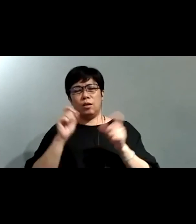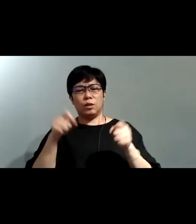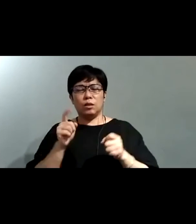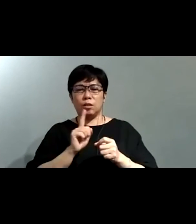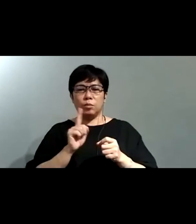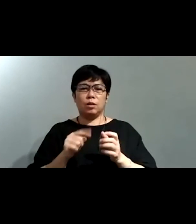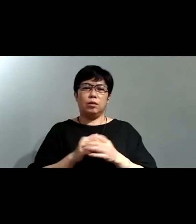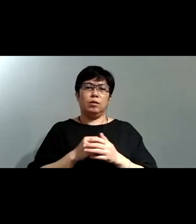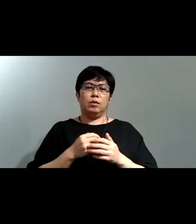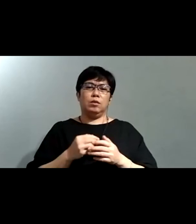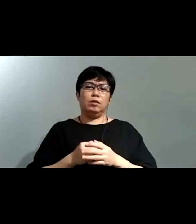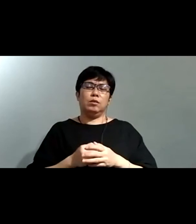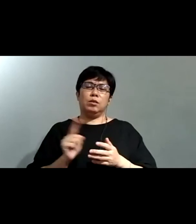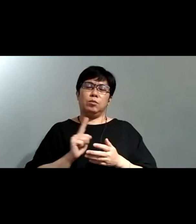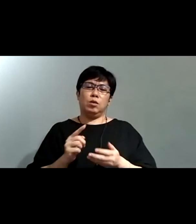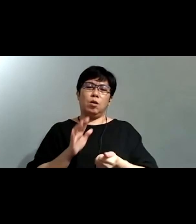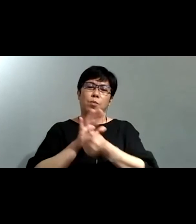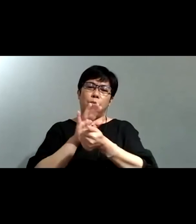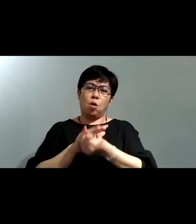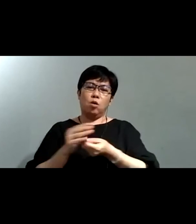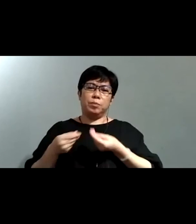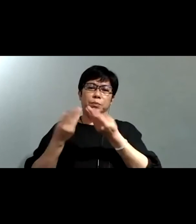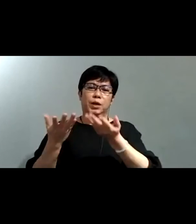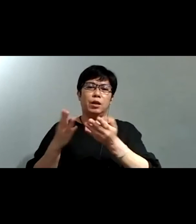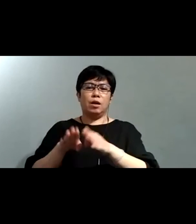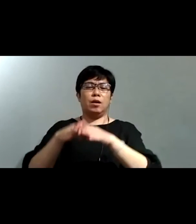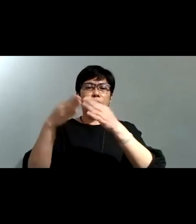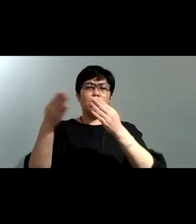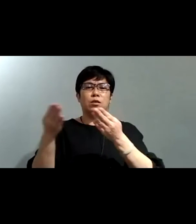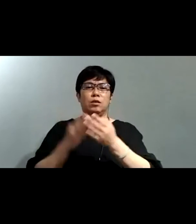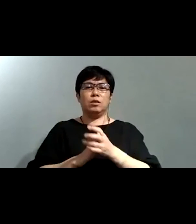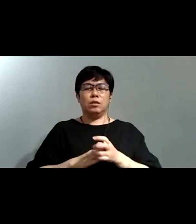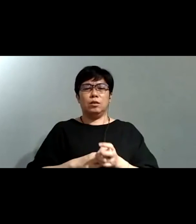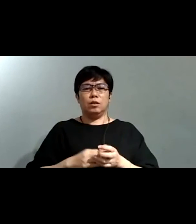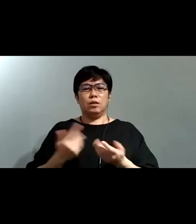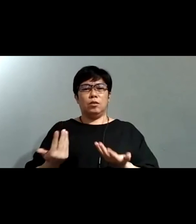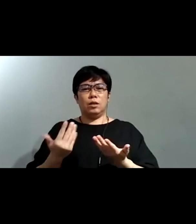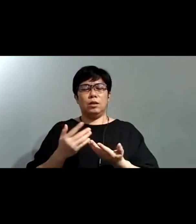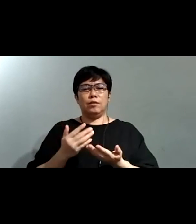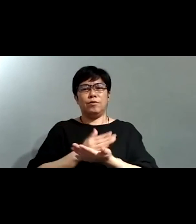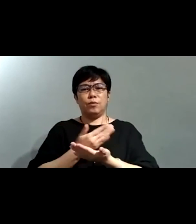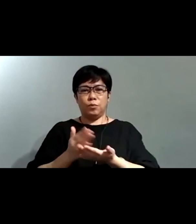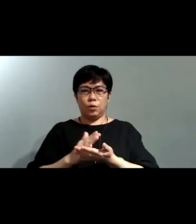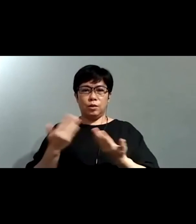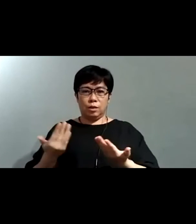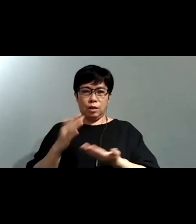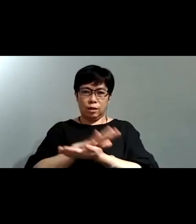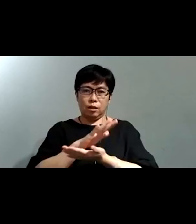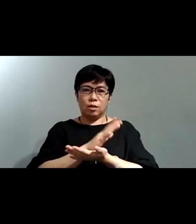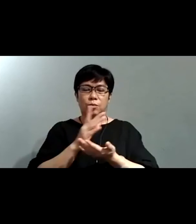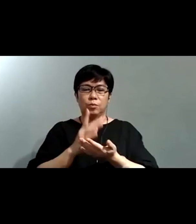I'm going to share my experience and my word. Maybe it can be some